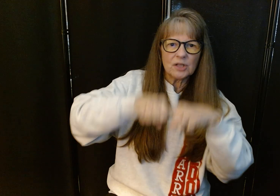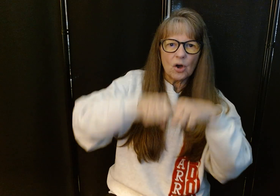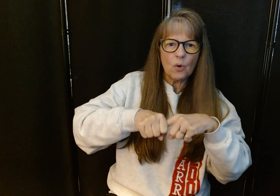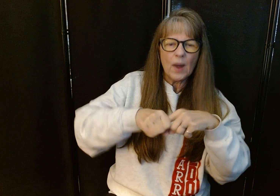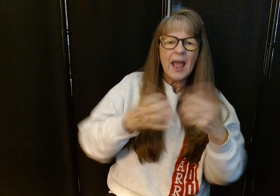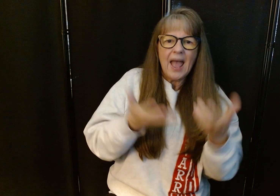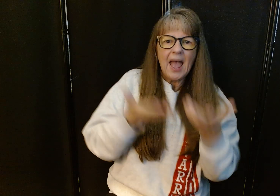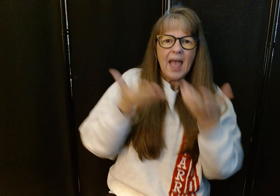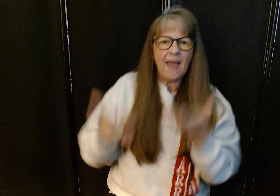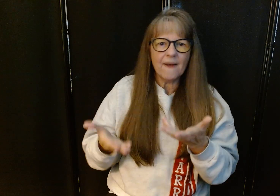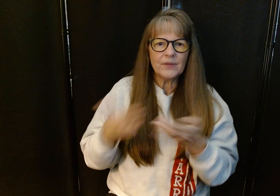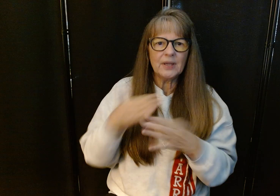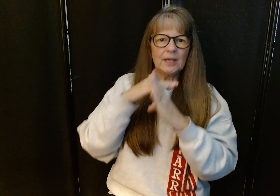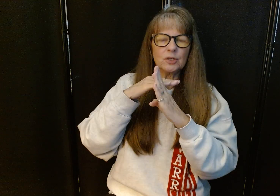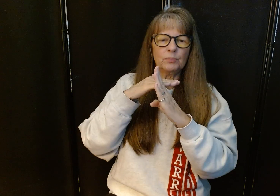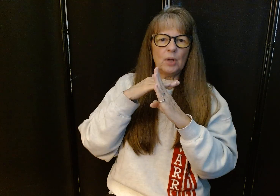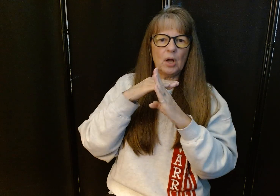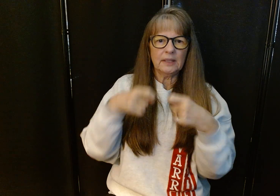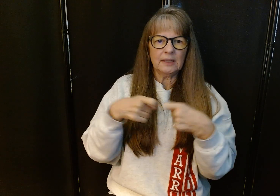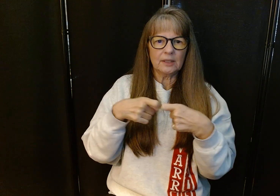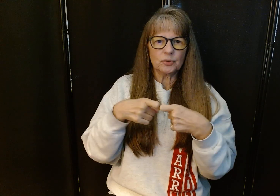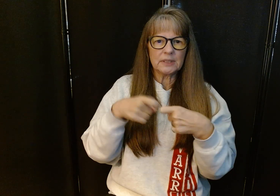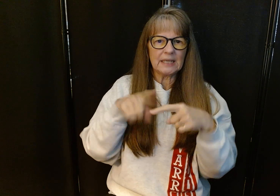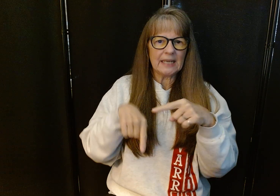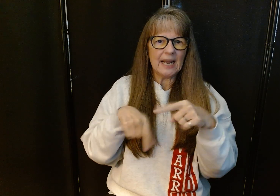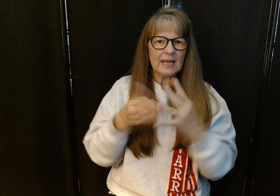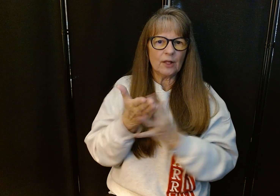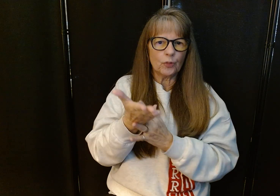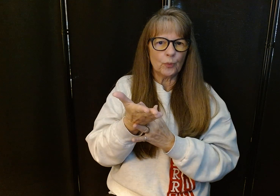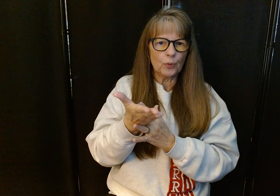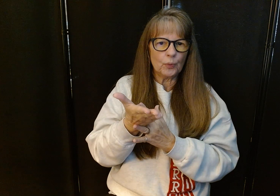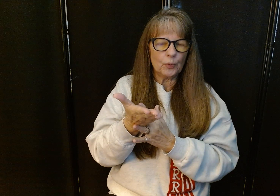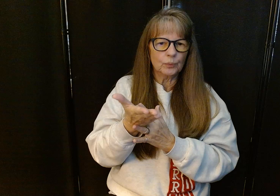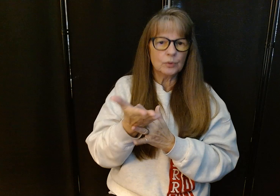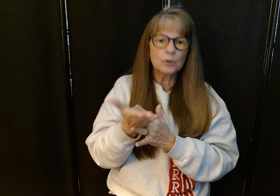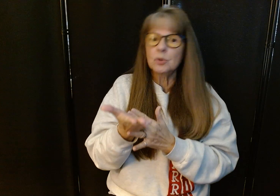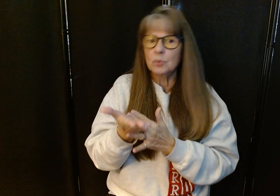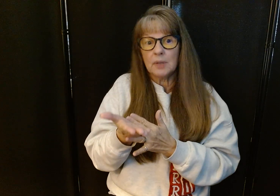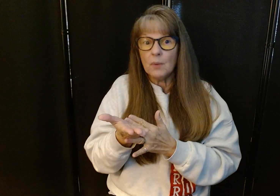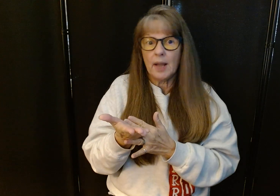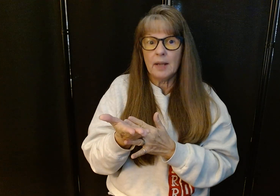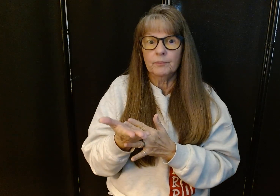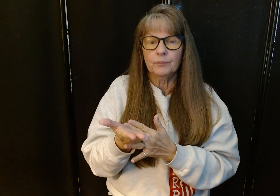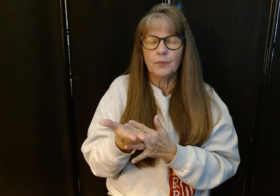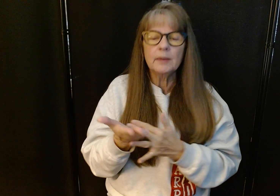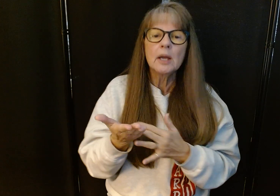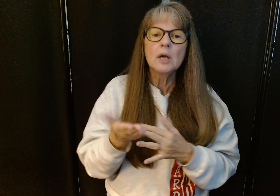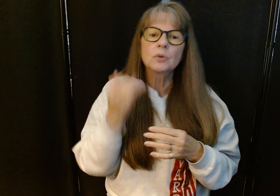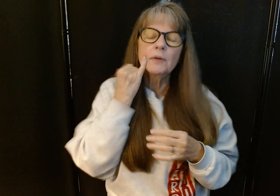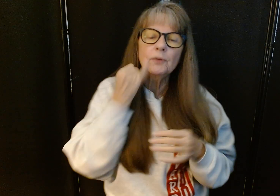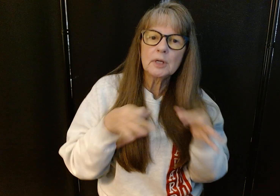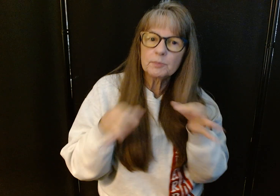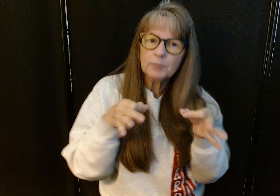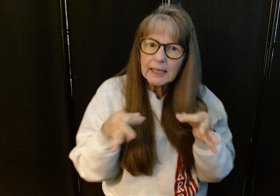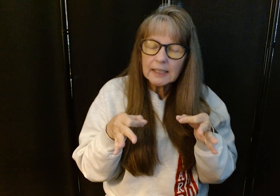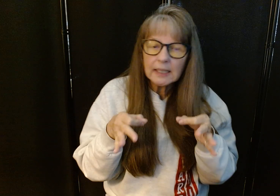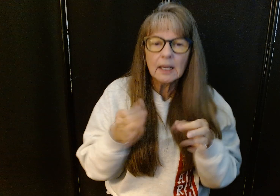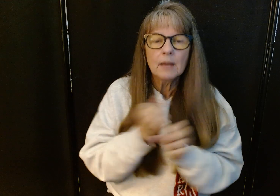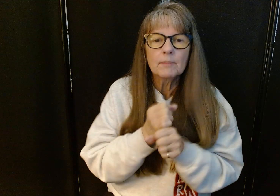so heavy and it's blocking the electricity. It can't get through. You could do it that way, right? So if you're explaining it, make